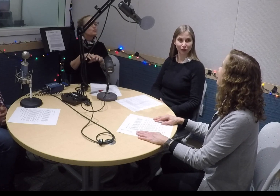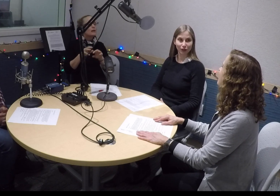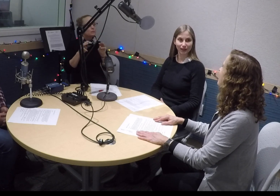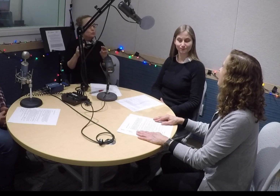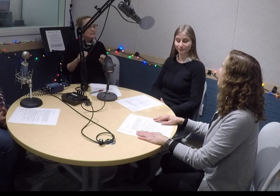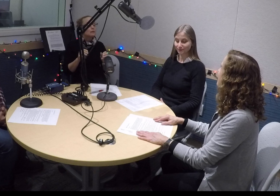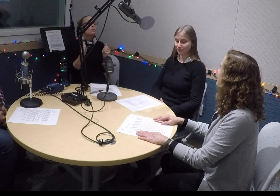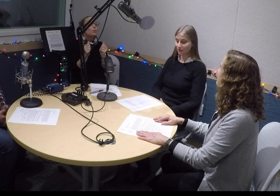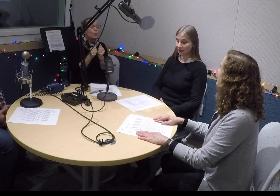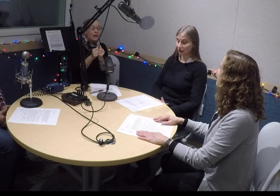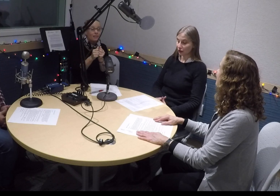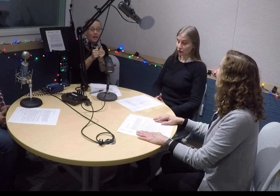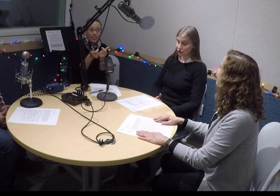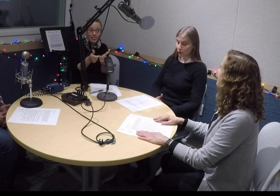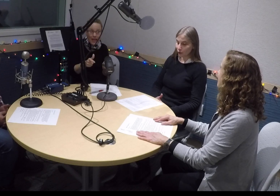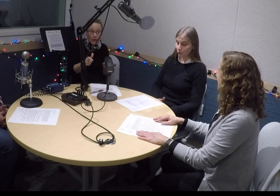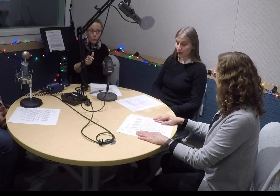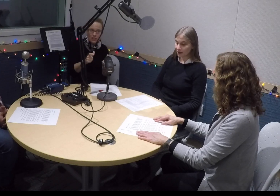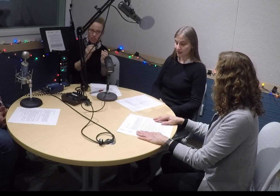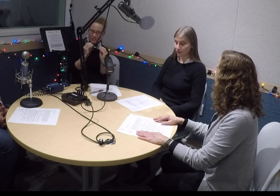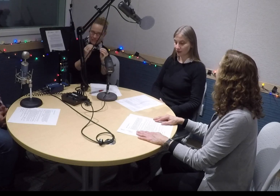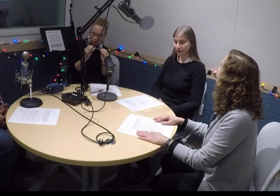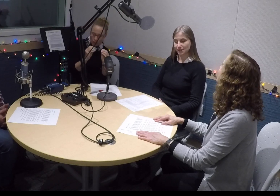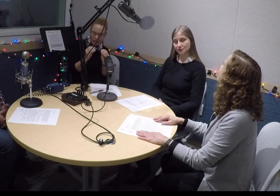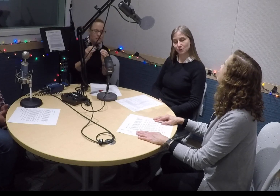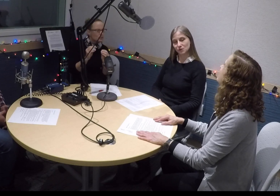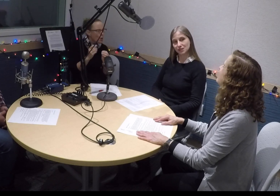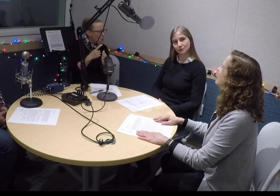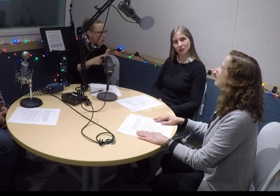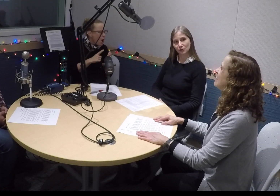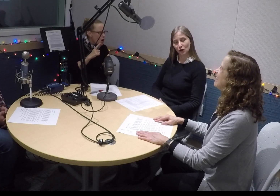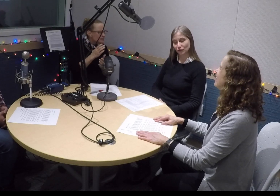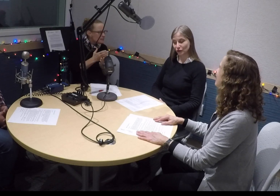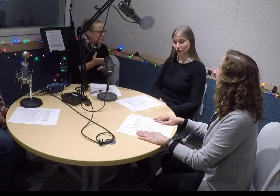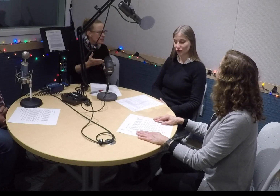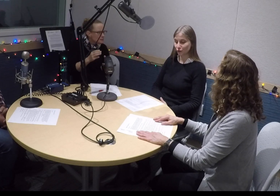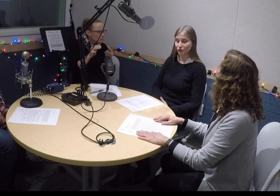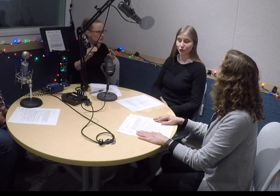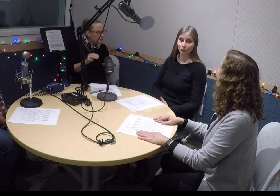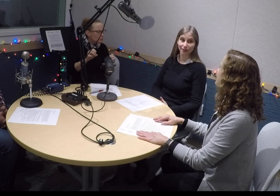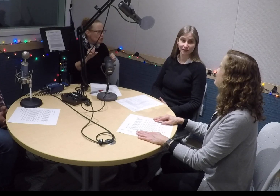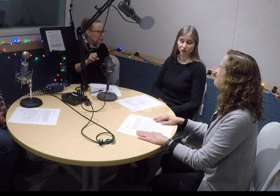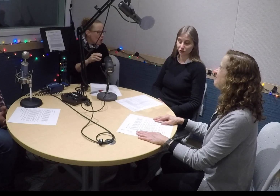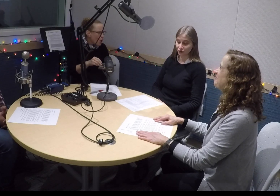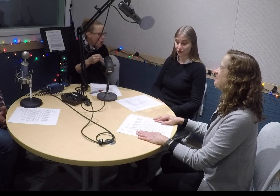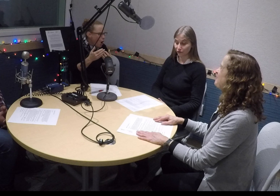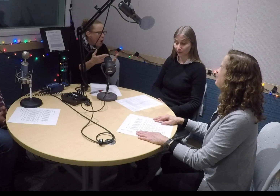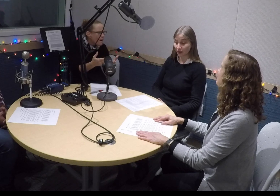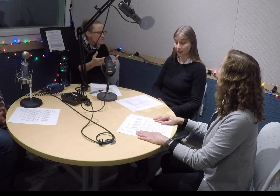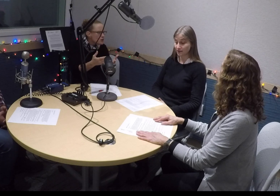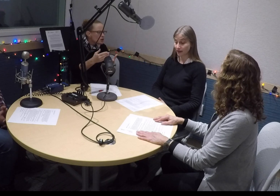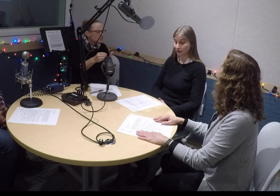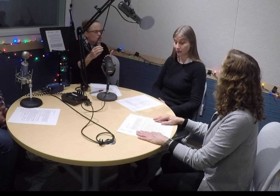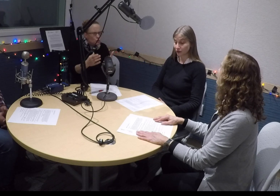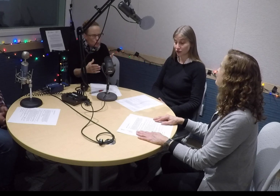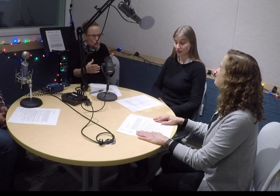learning. So what are some things that a museum can offer to students or practitioners of American Sign Language that's